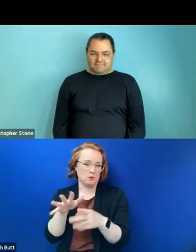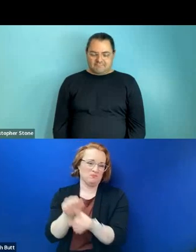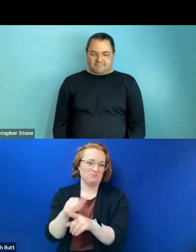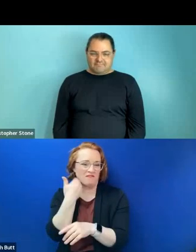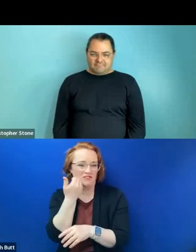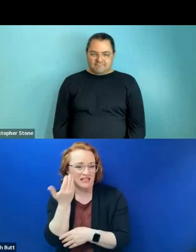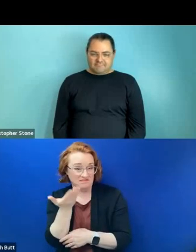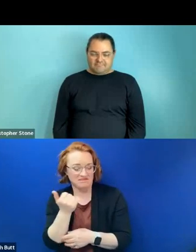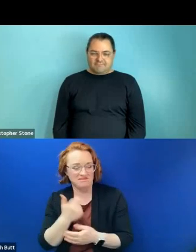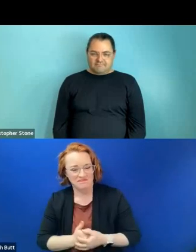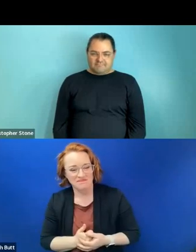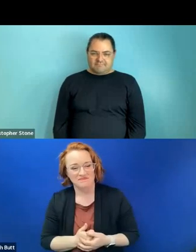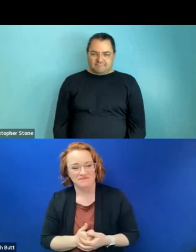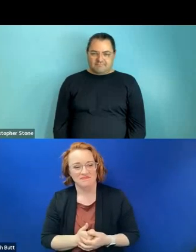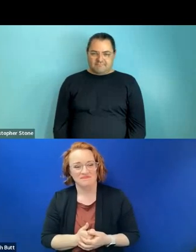day.